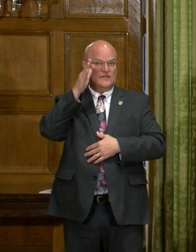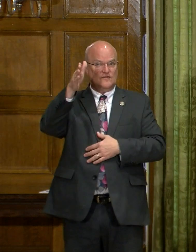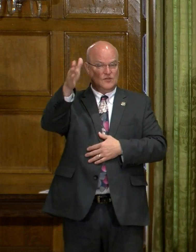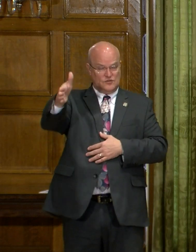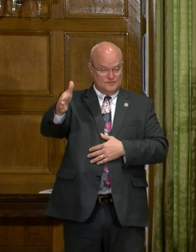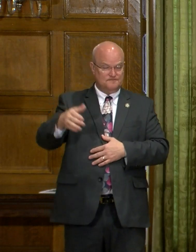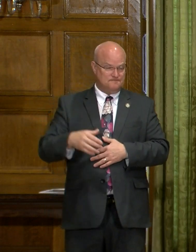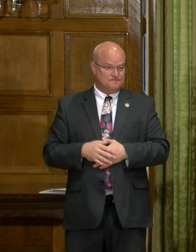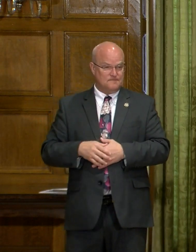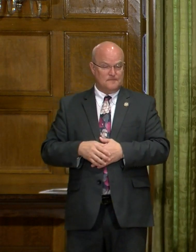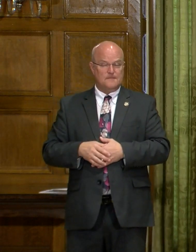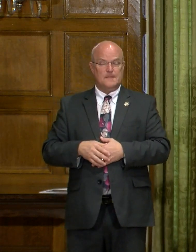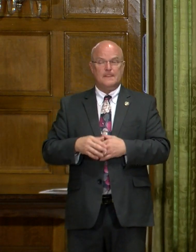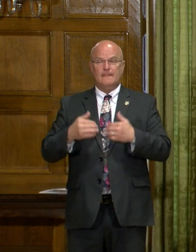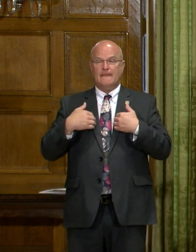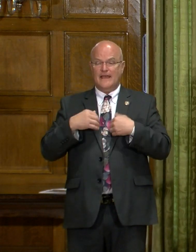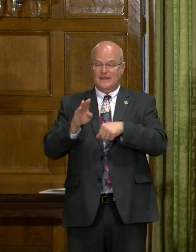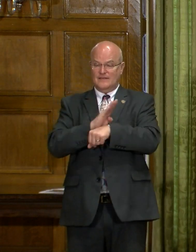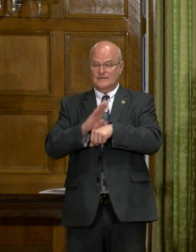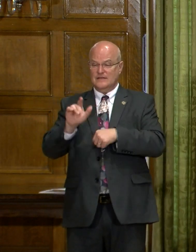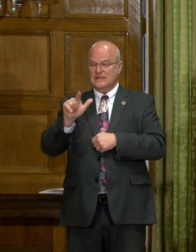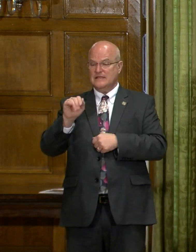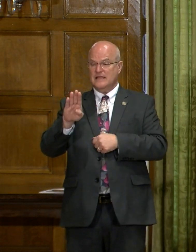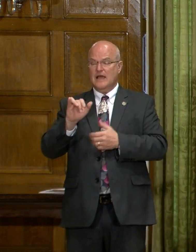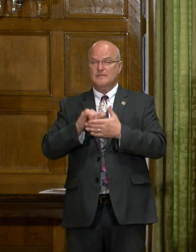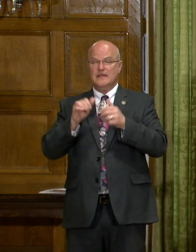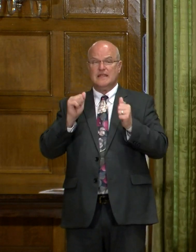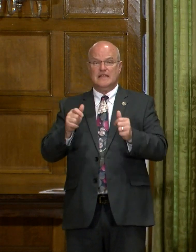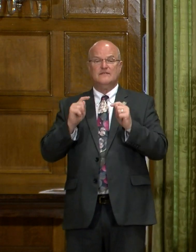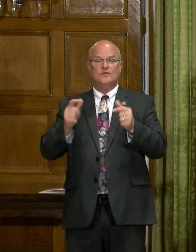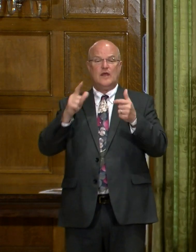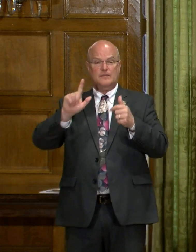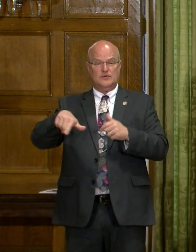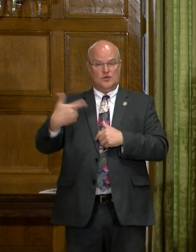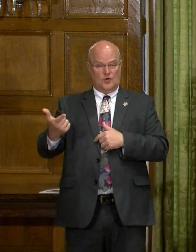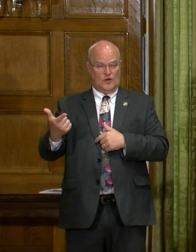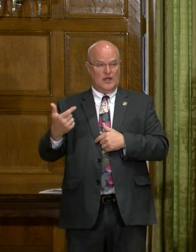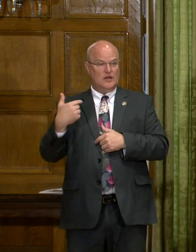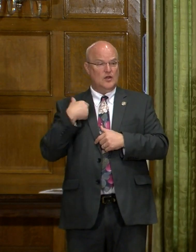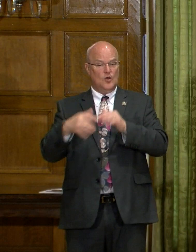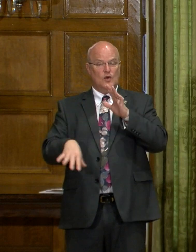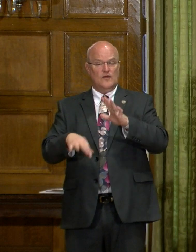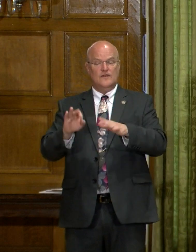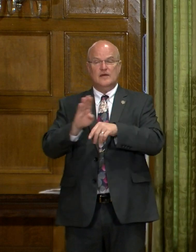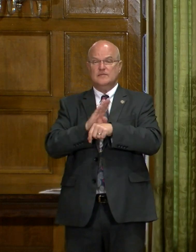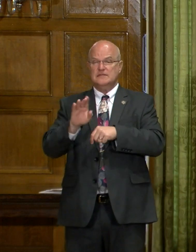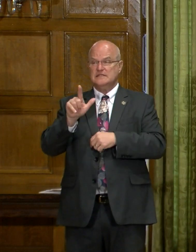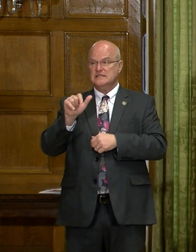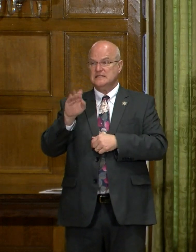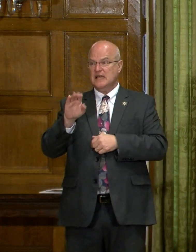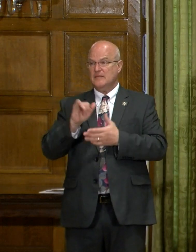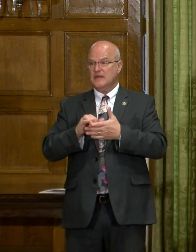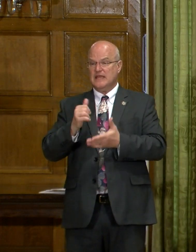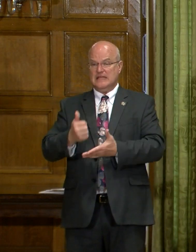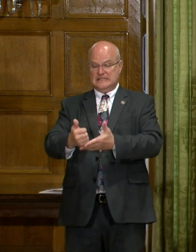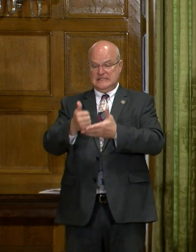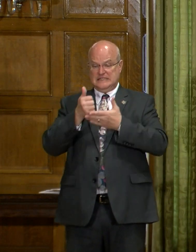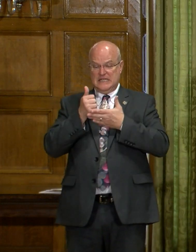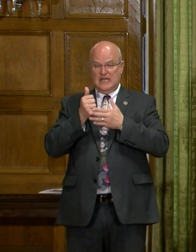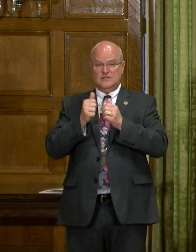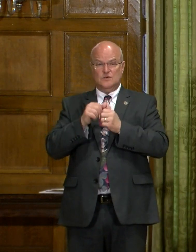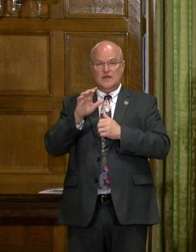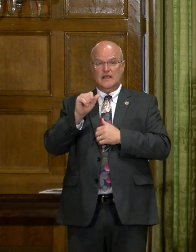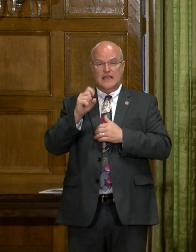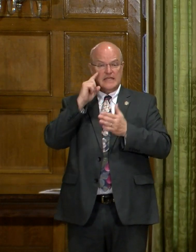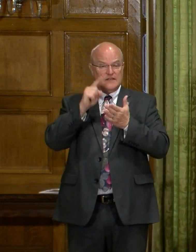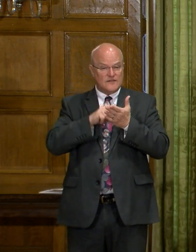future. There are commercial labs, though, that can give a rapid turnaround. We've found commercial labs that can assist us in our